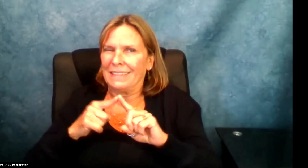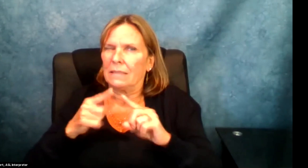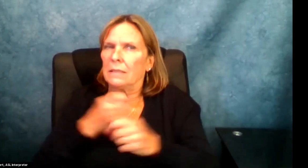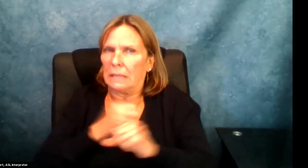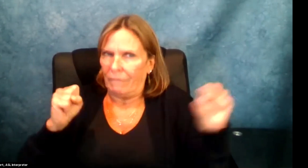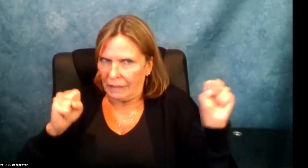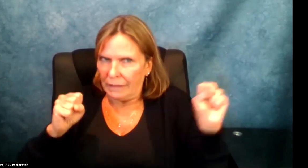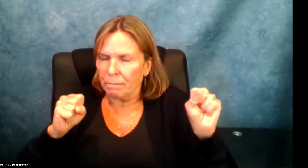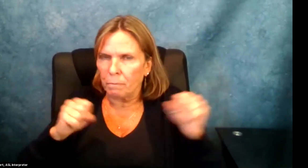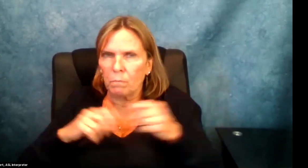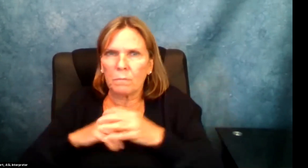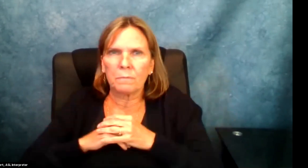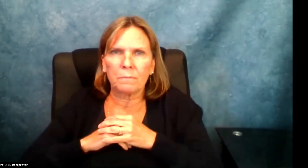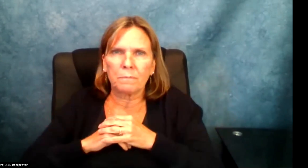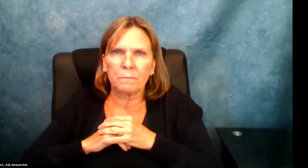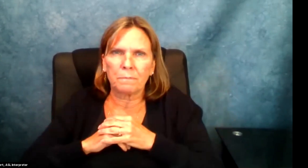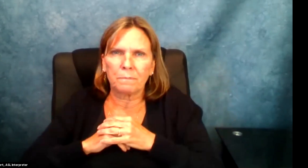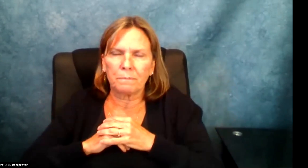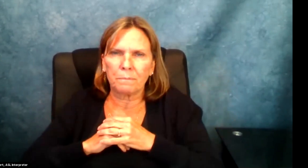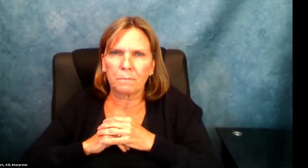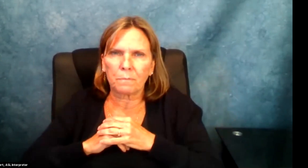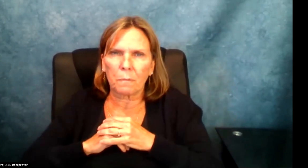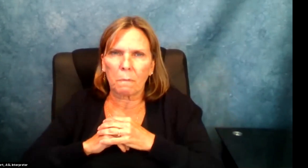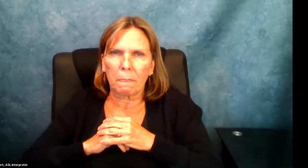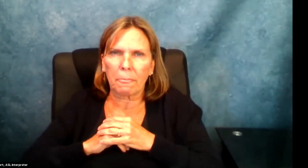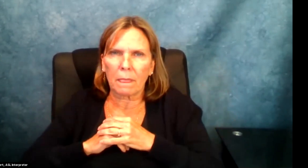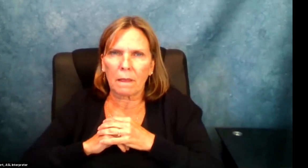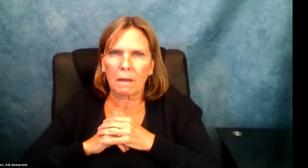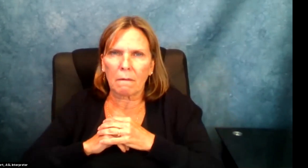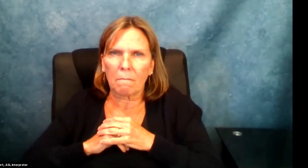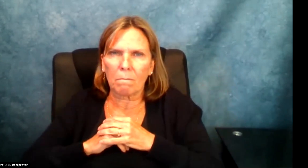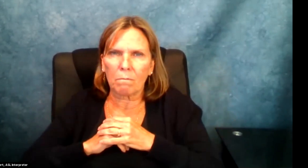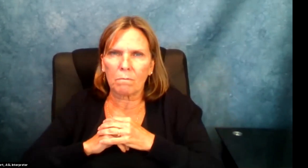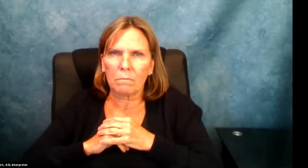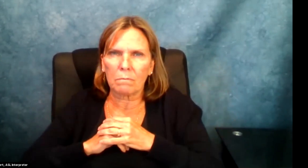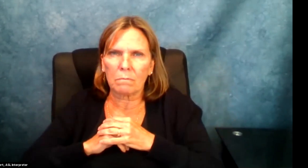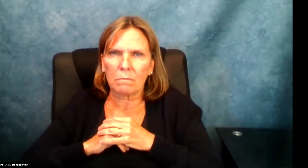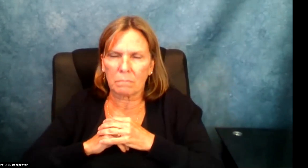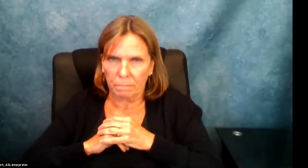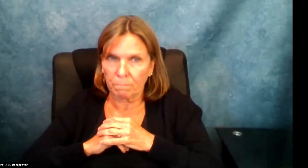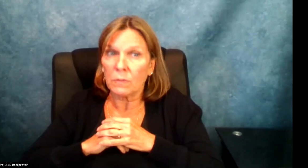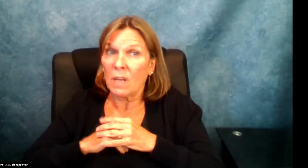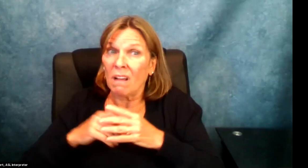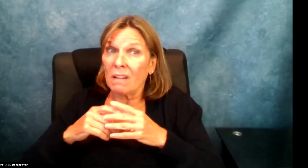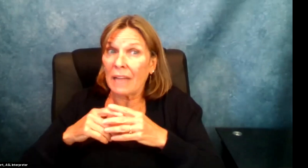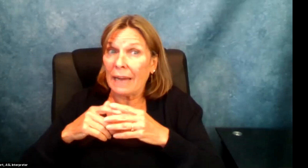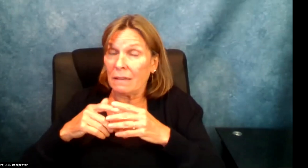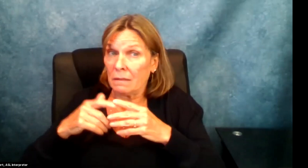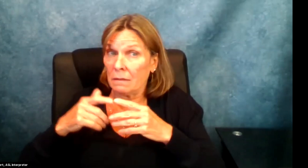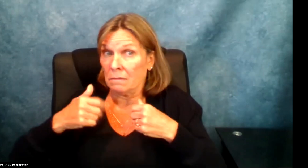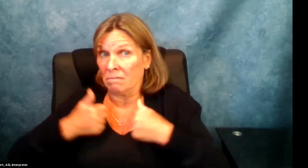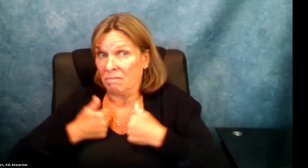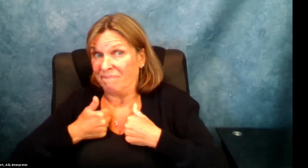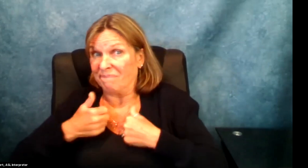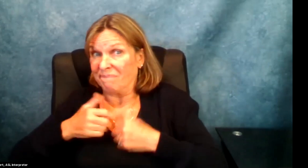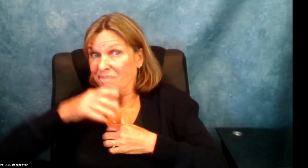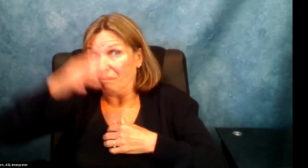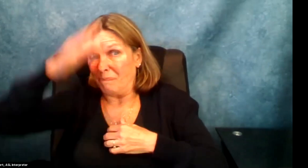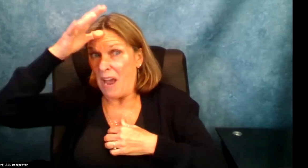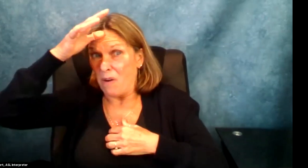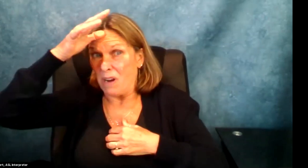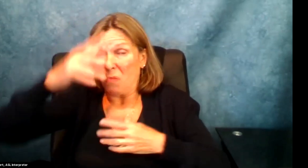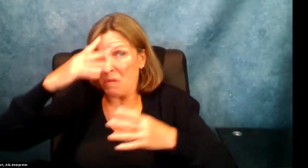vaccine is knowing that when you decide to vaccinate your children, like Dr. Bell said, you're making a choice to